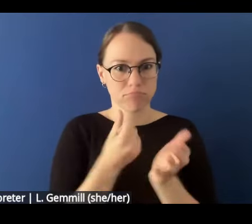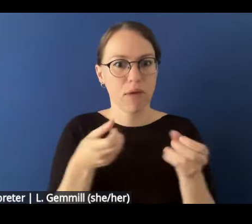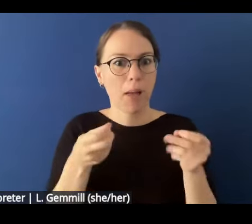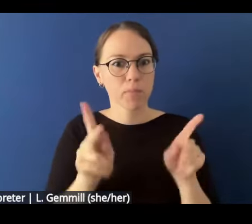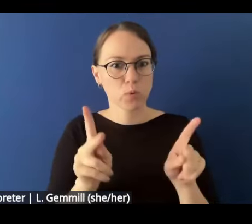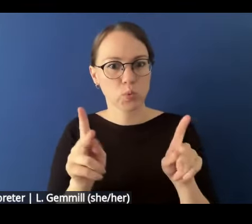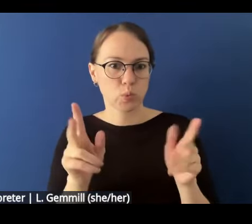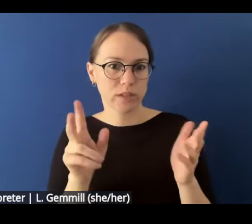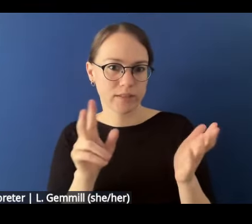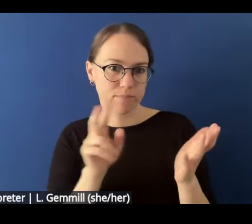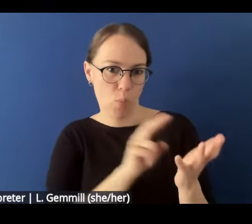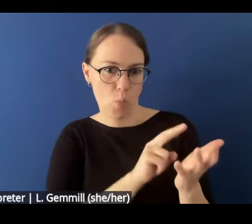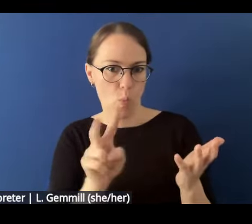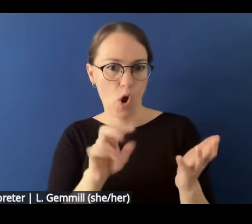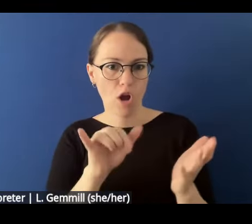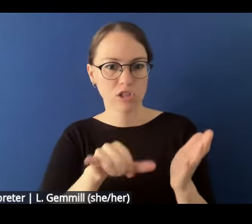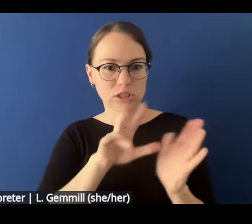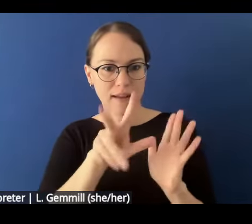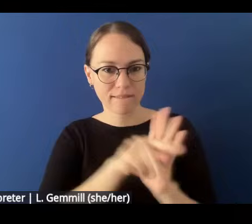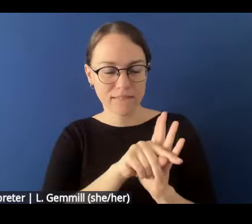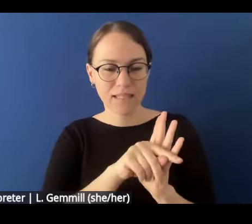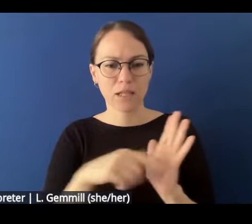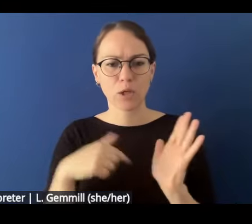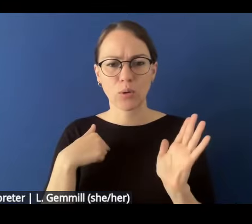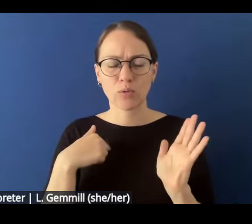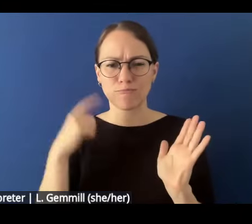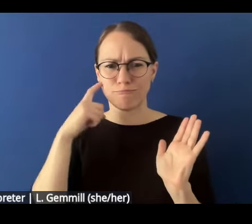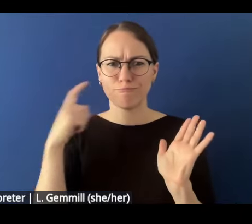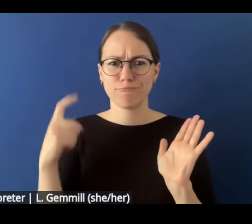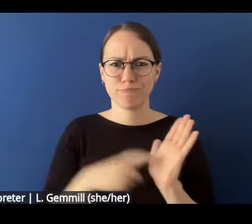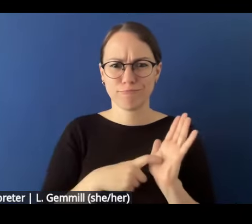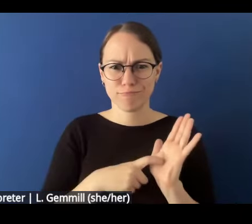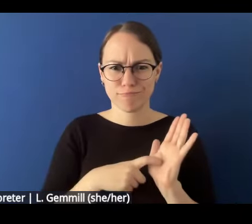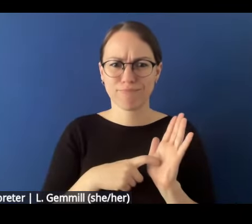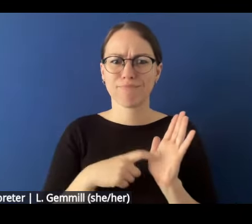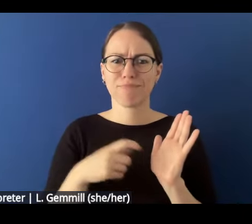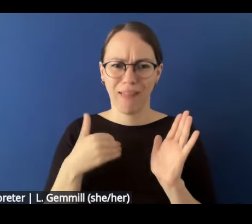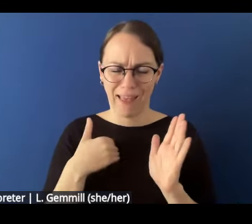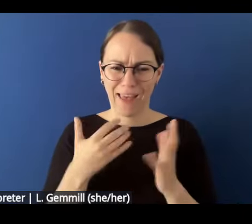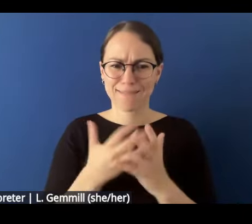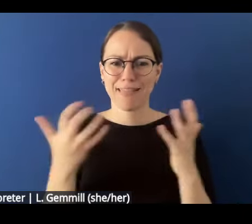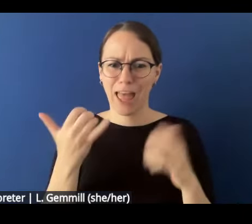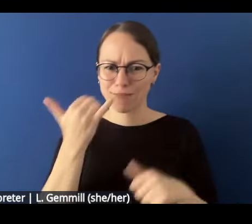I did note that there was an awful lot of misinformation,